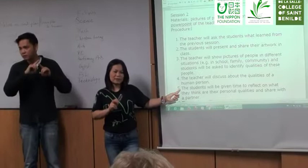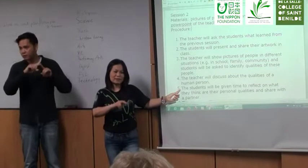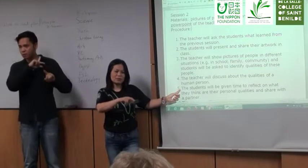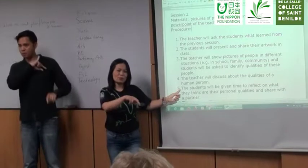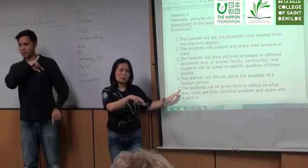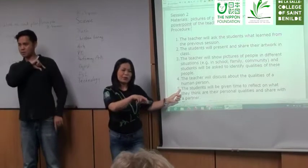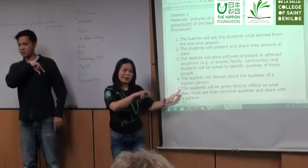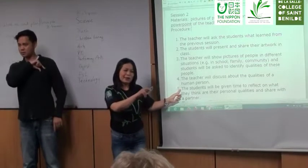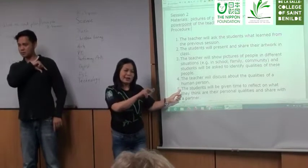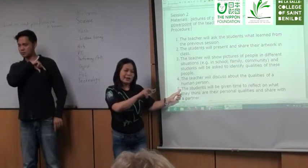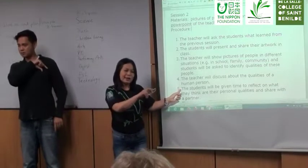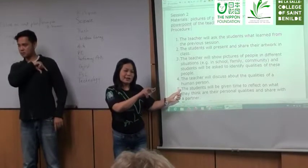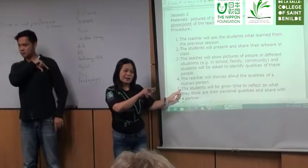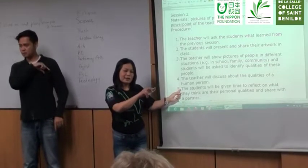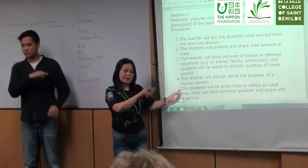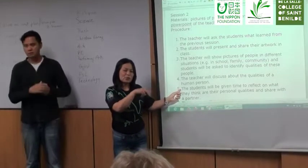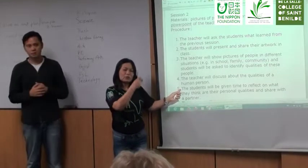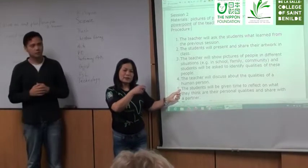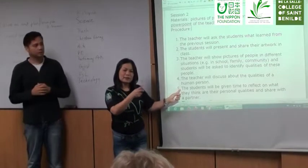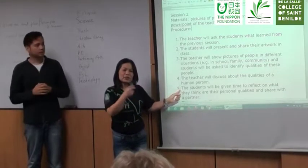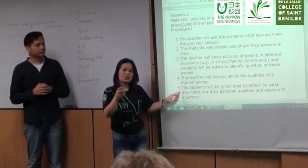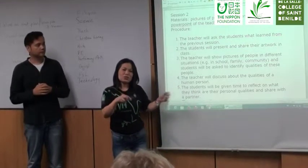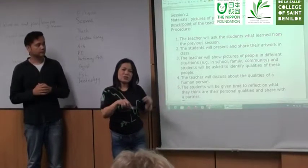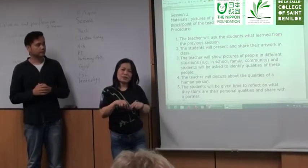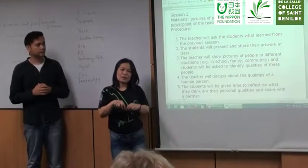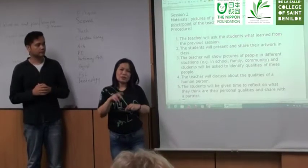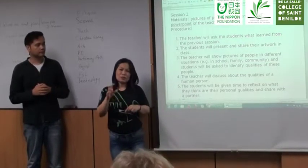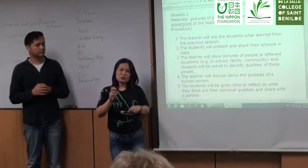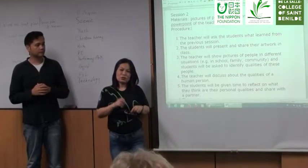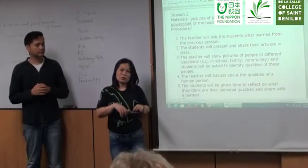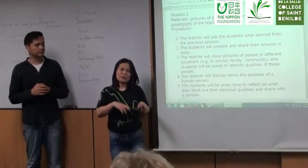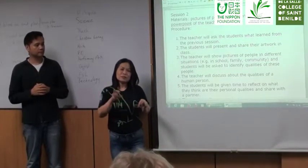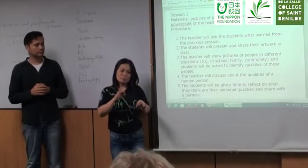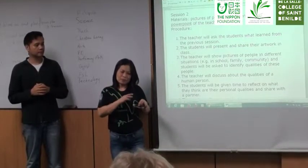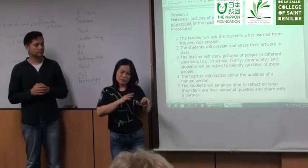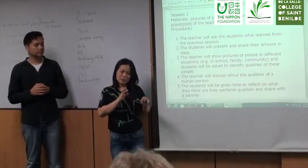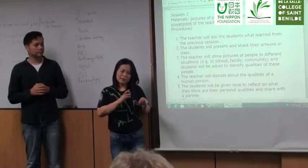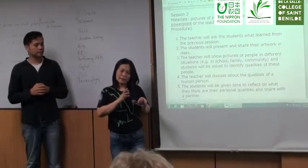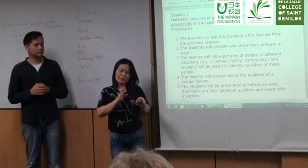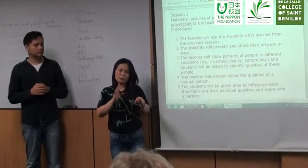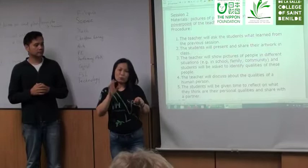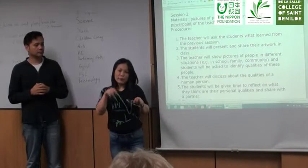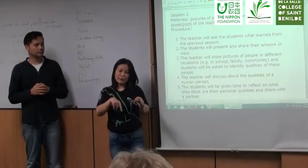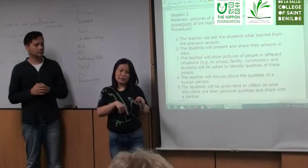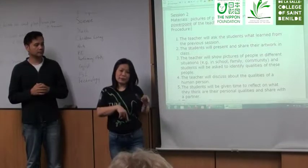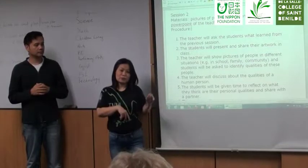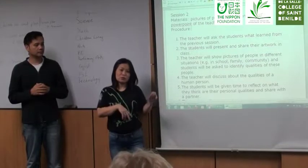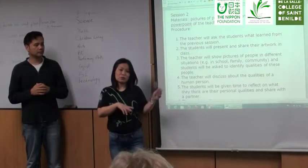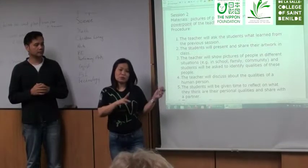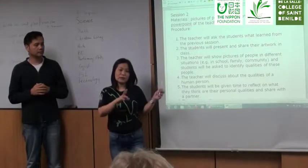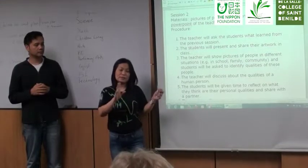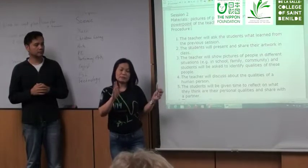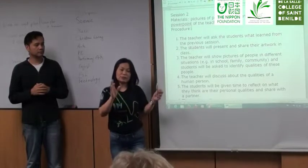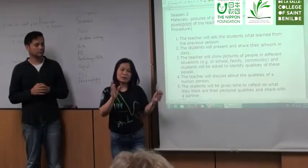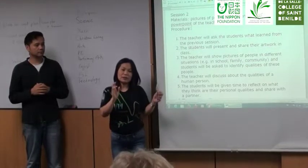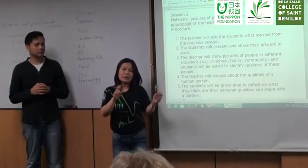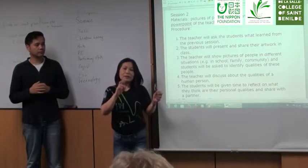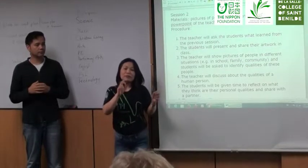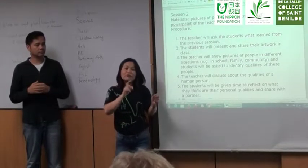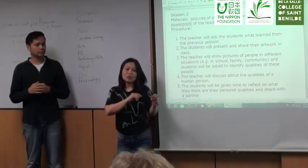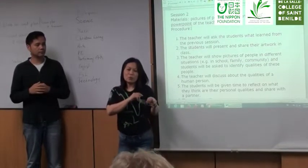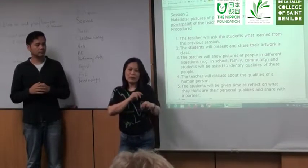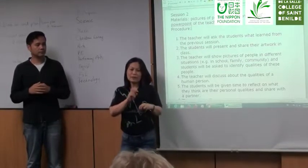the qualities. So that the teacher can also explain well to the students about